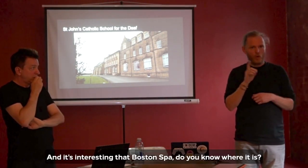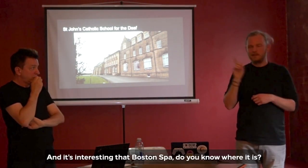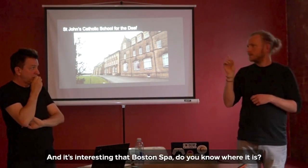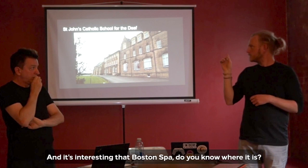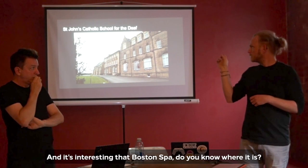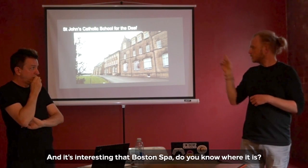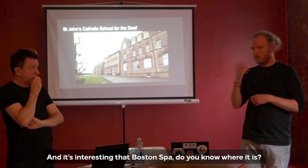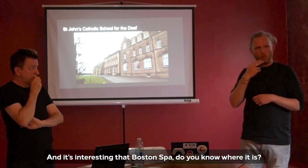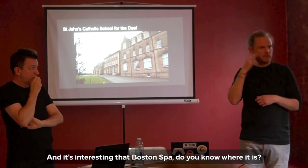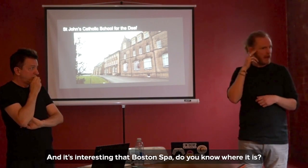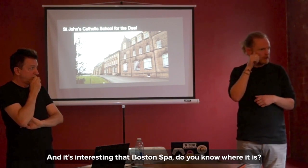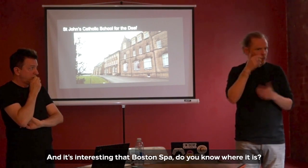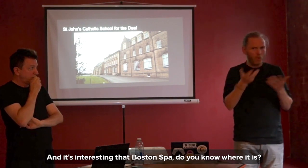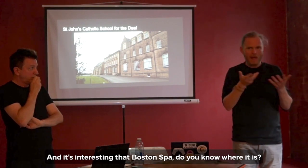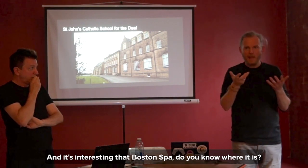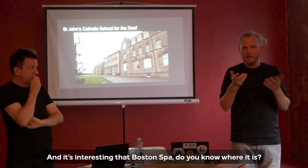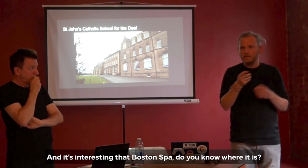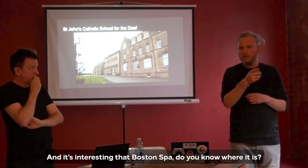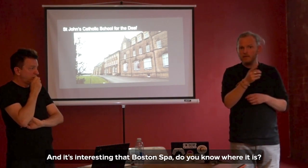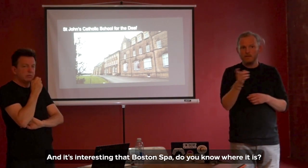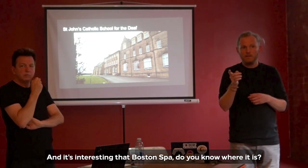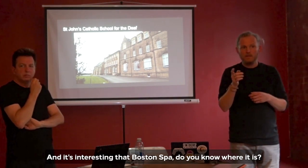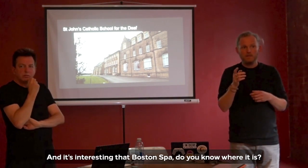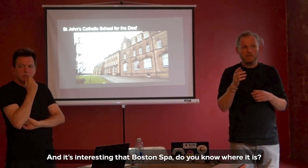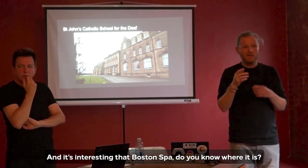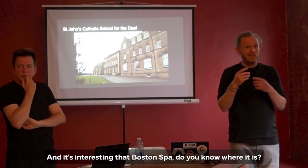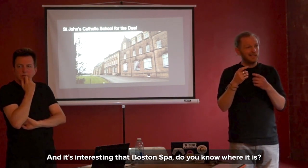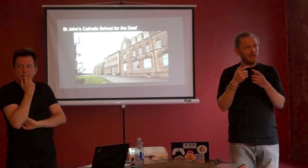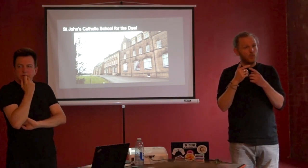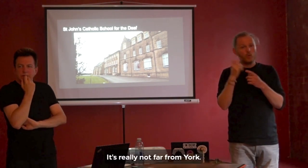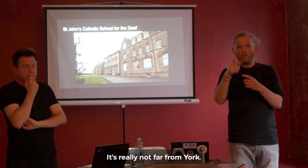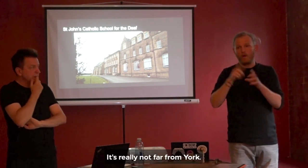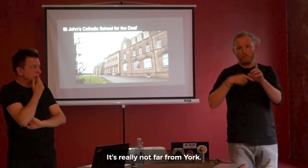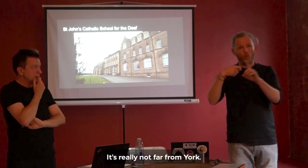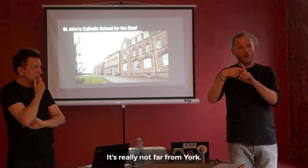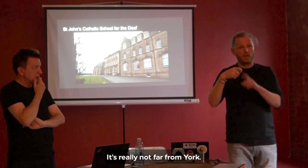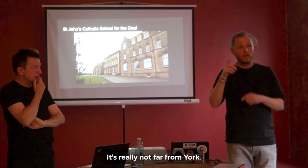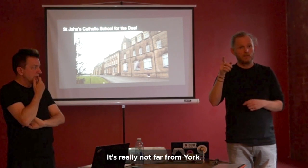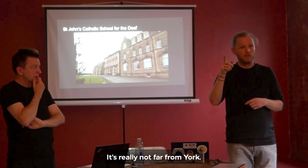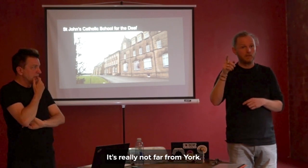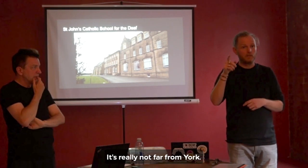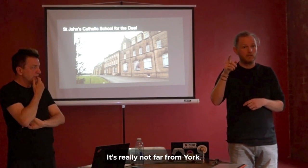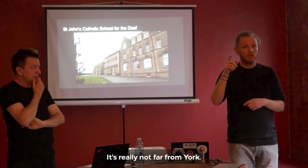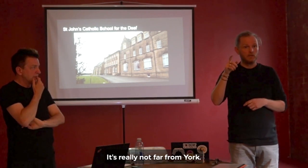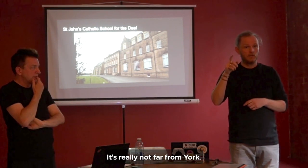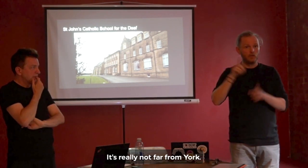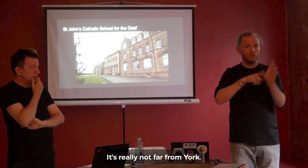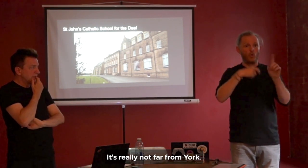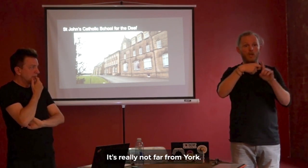it's interesting that Boston Spa, do you know where it is? It's really not far from